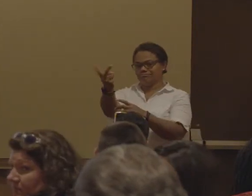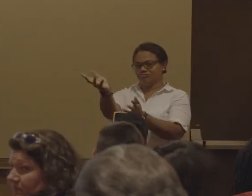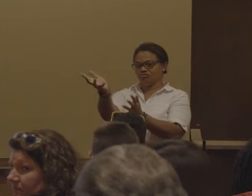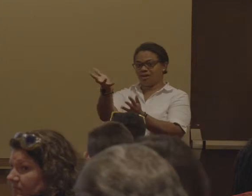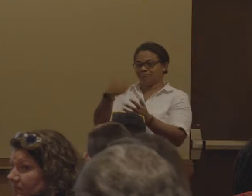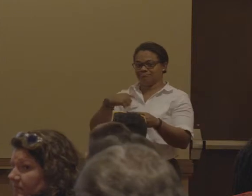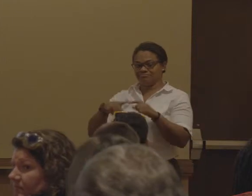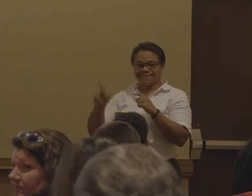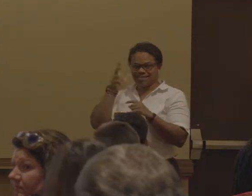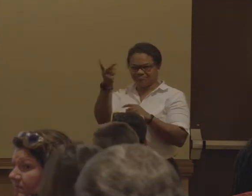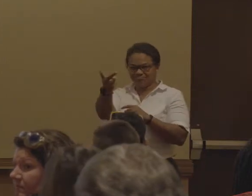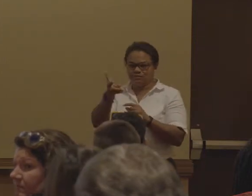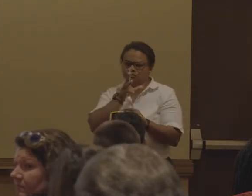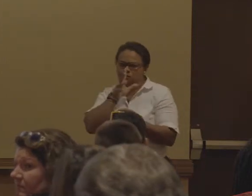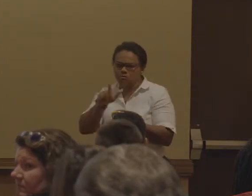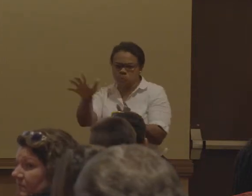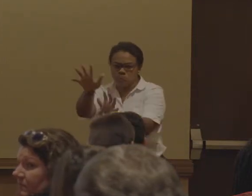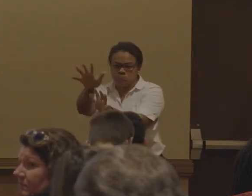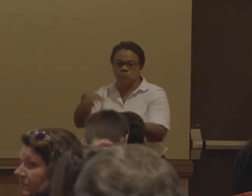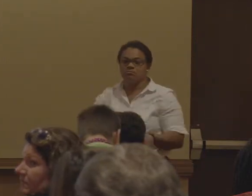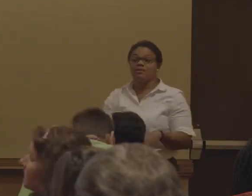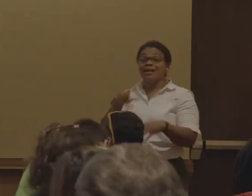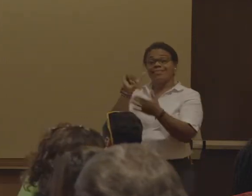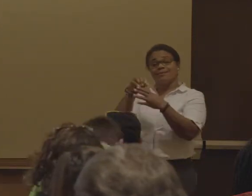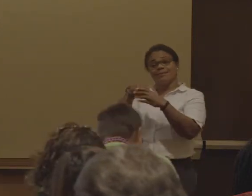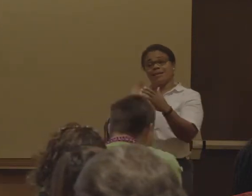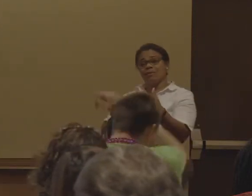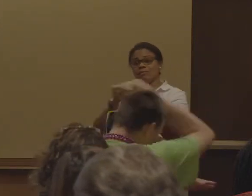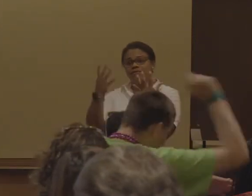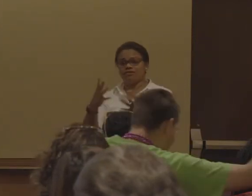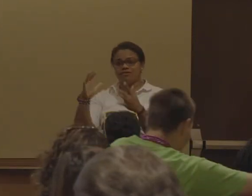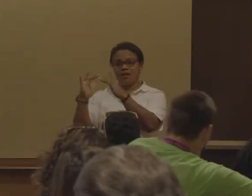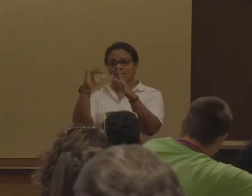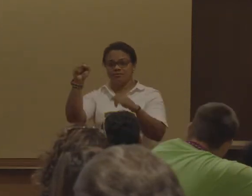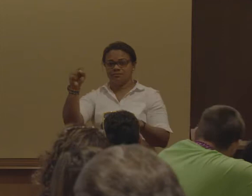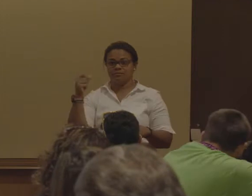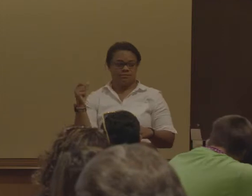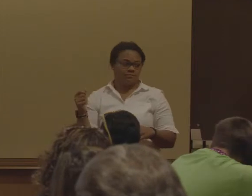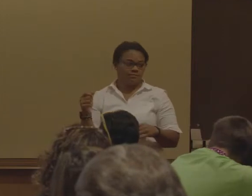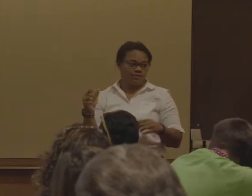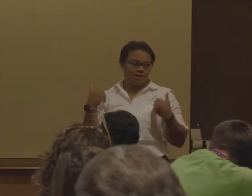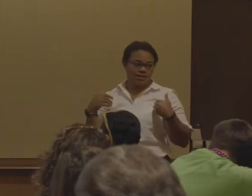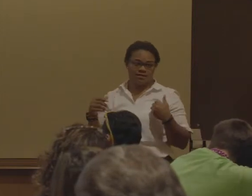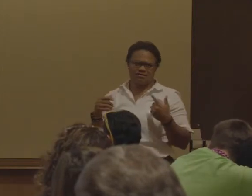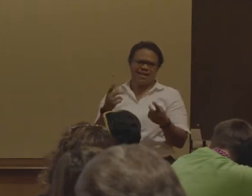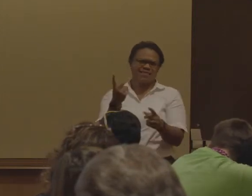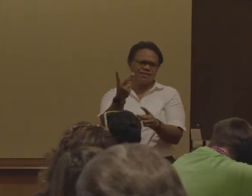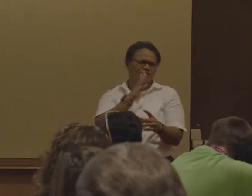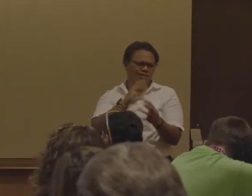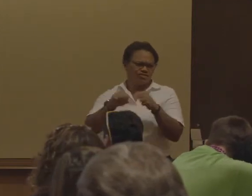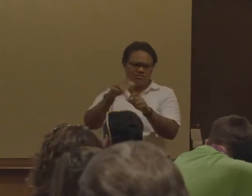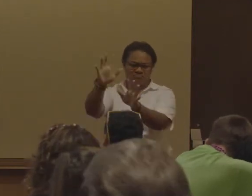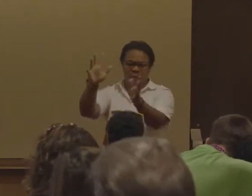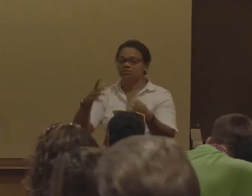training. They are part of our provider network. We've got them all across the state. Like I said, there's about 305 different providers